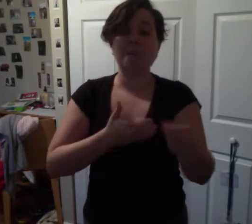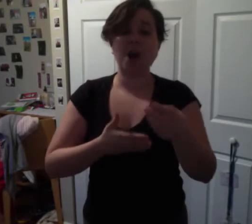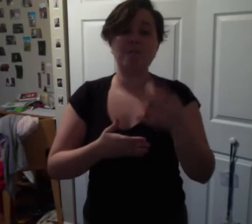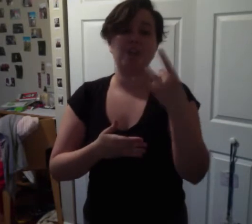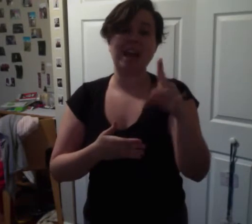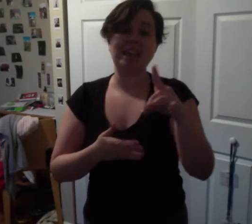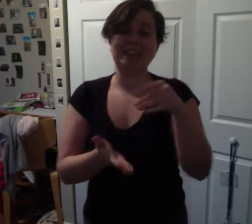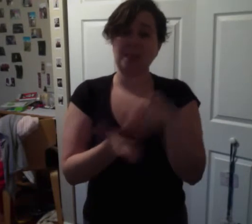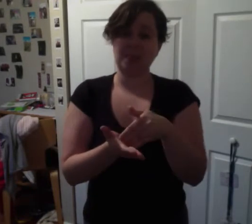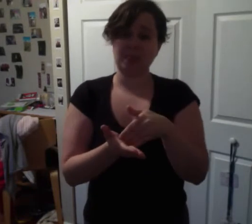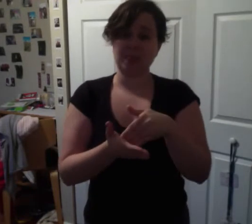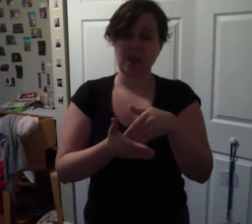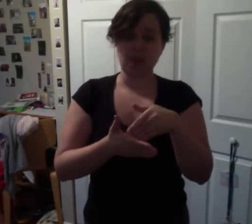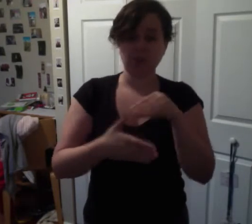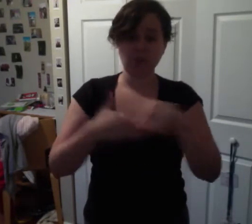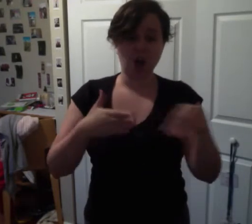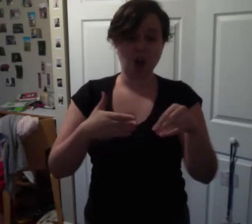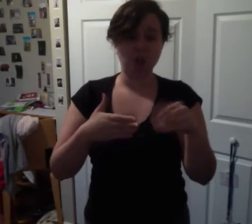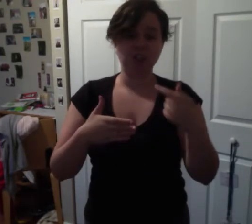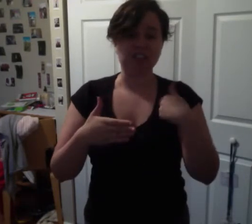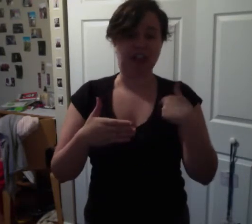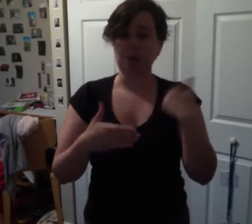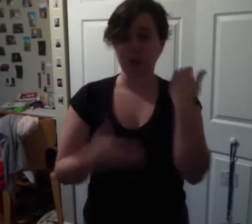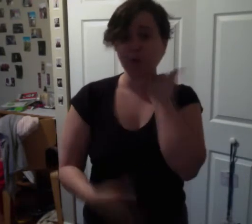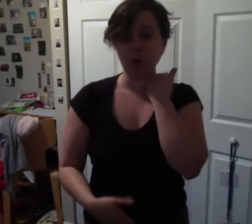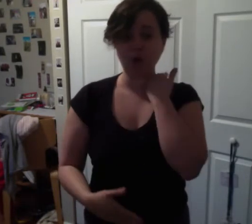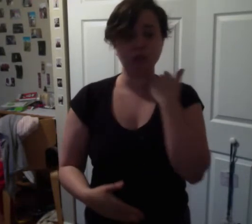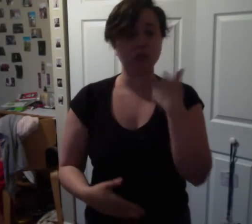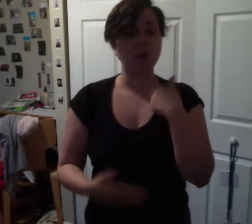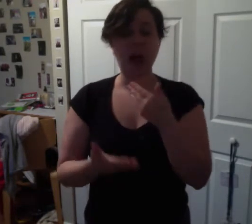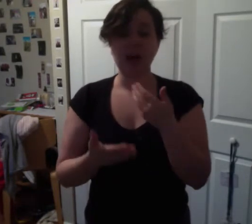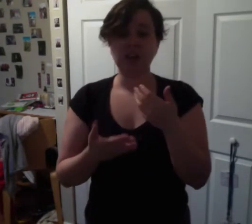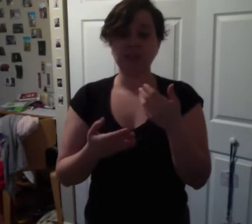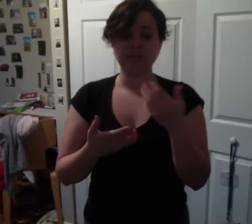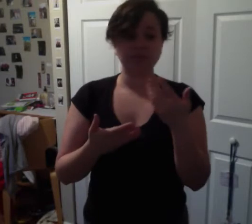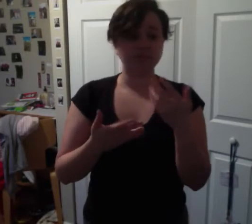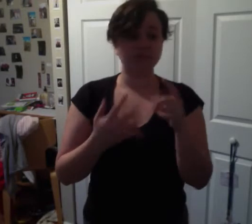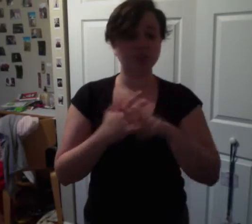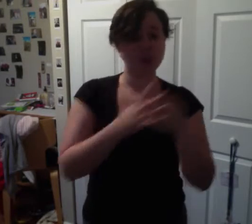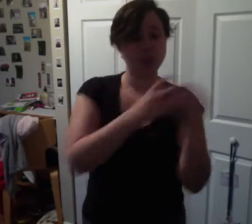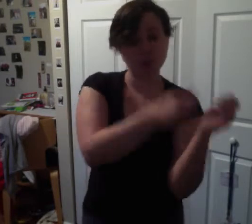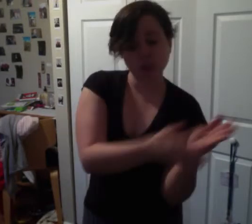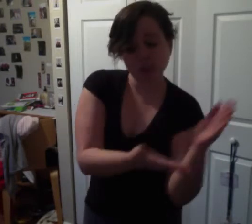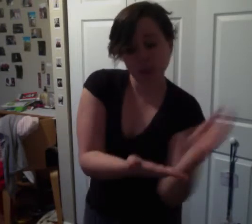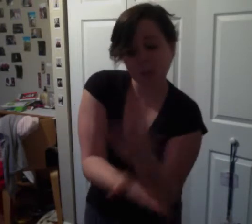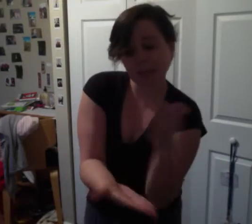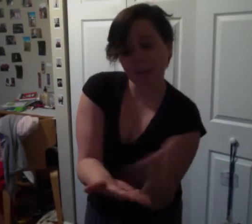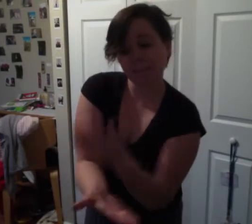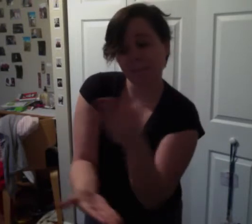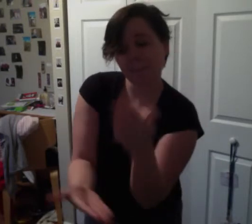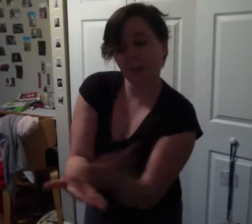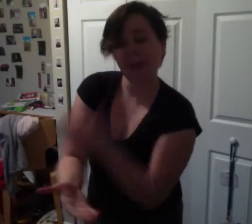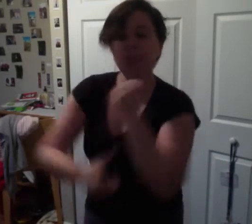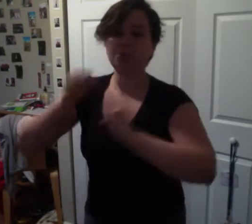as a kind of performance. I was like, this is performance art. And people would come over and I'd start sweeping because the broom